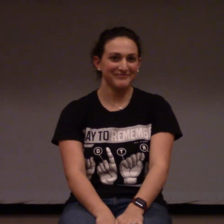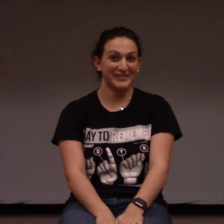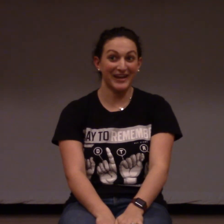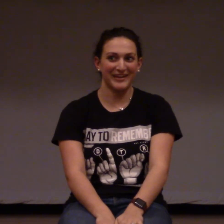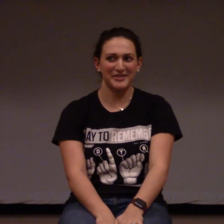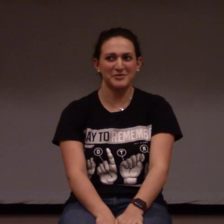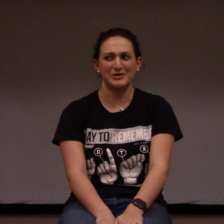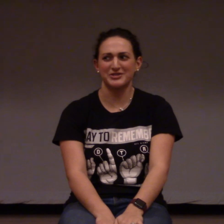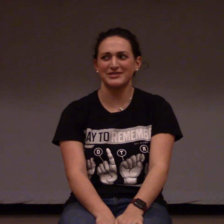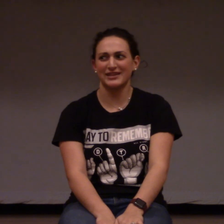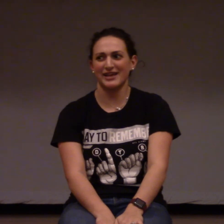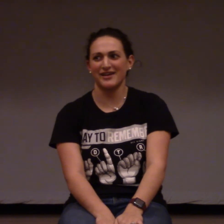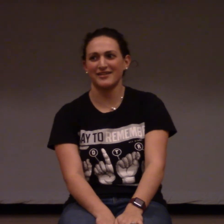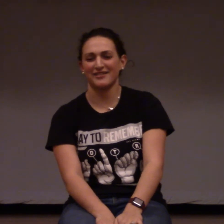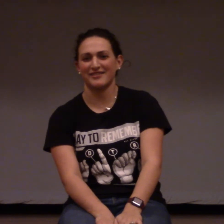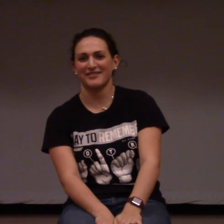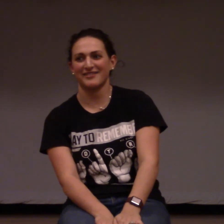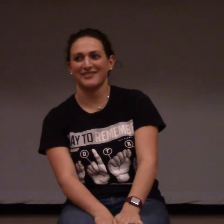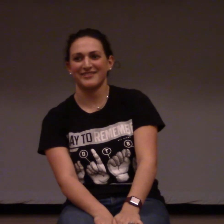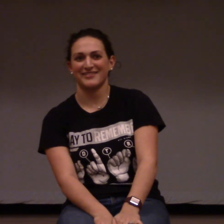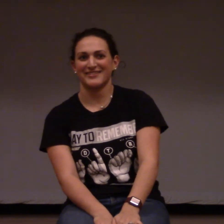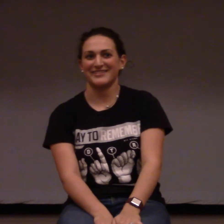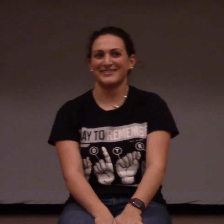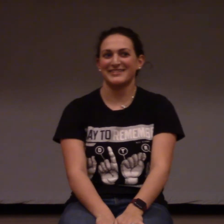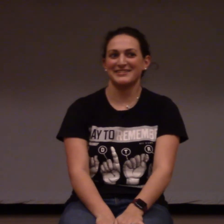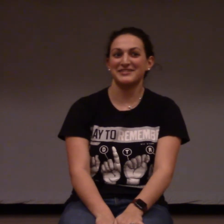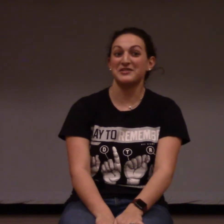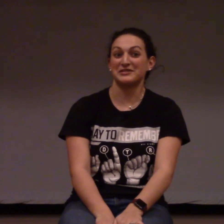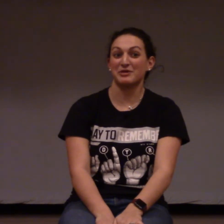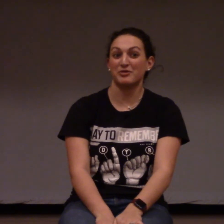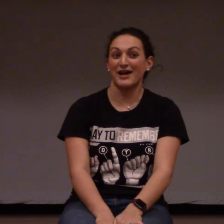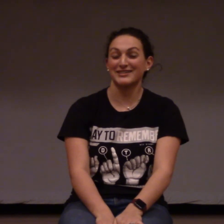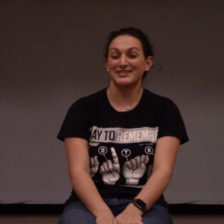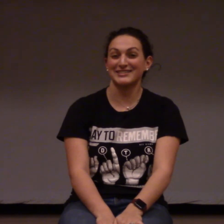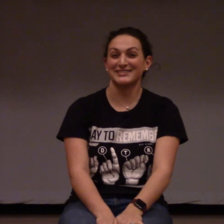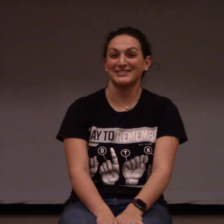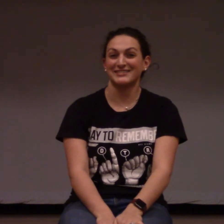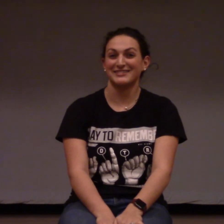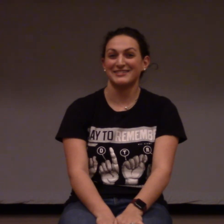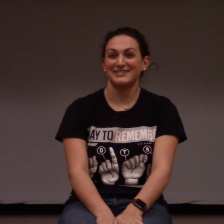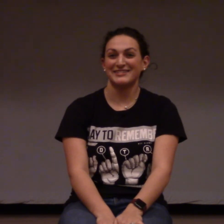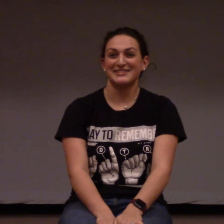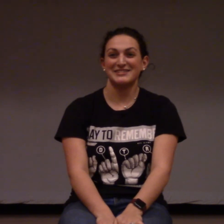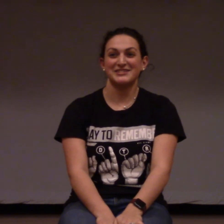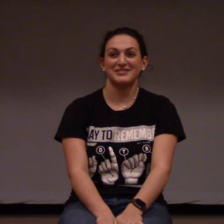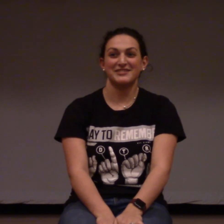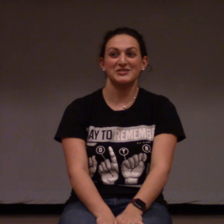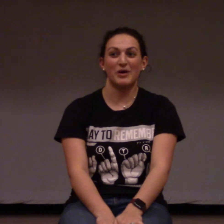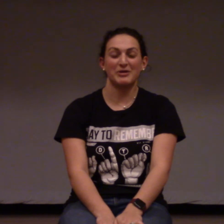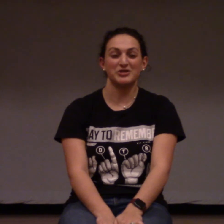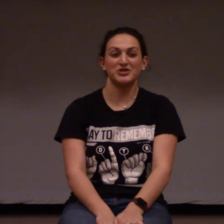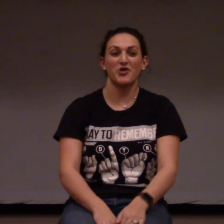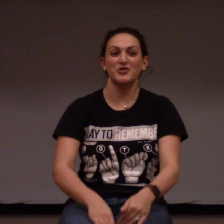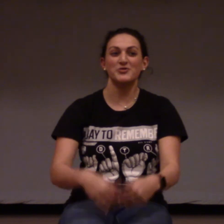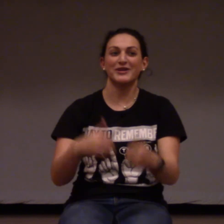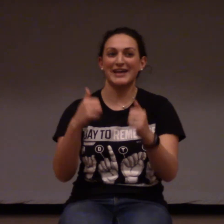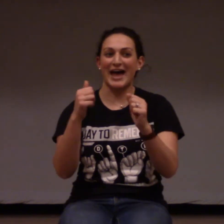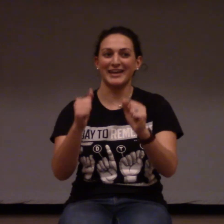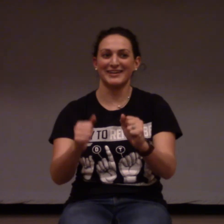Yeah, any other questions on that? Do you guys want to practice? Do you want me to show you again? I'll